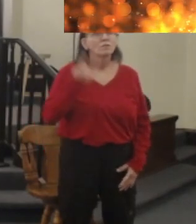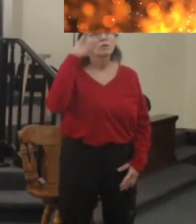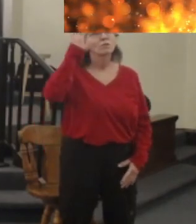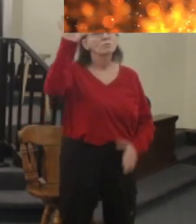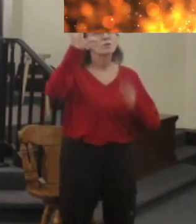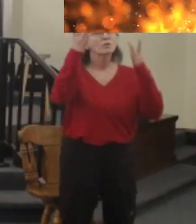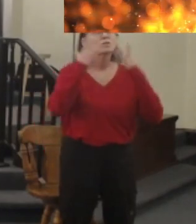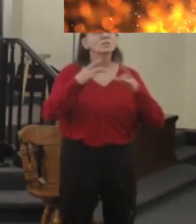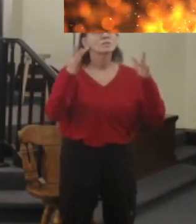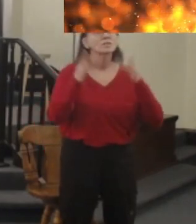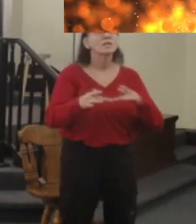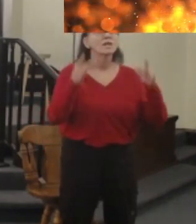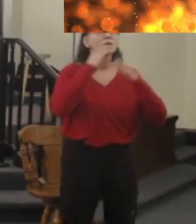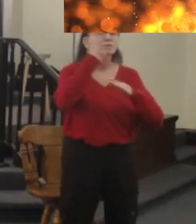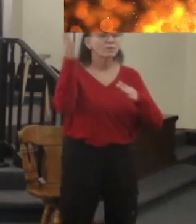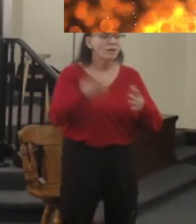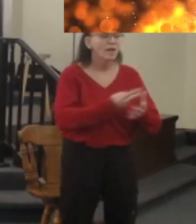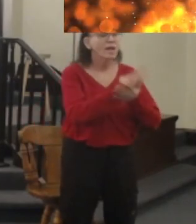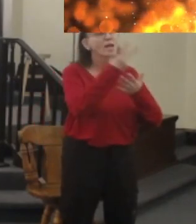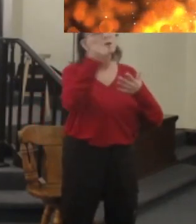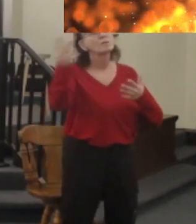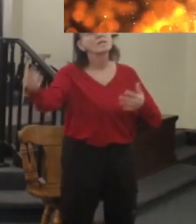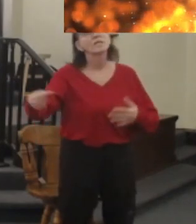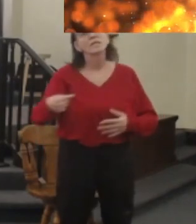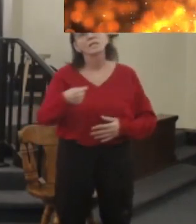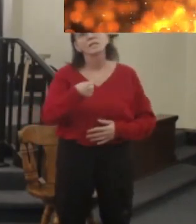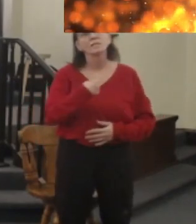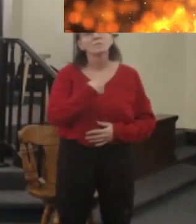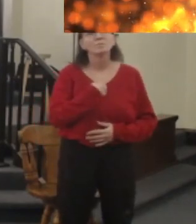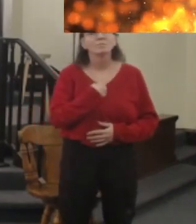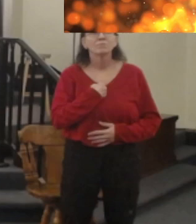For your mercy never fails me.